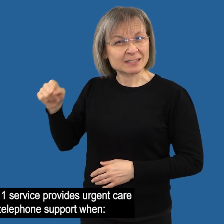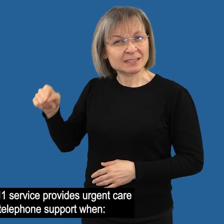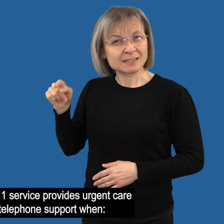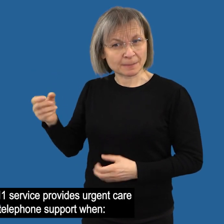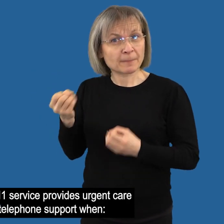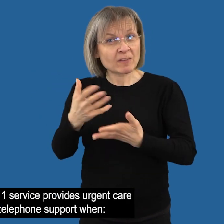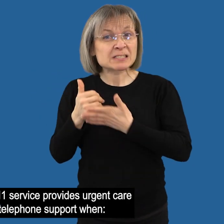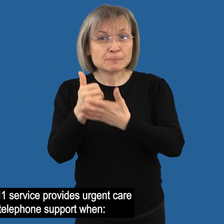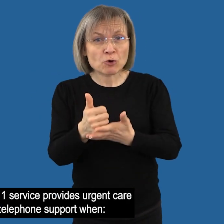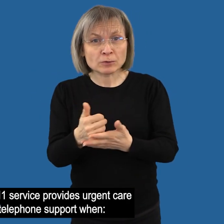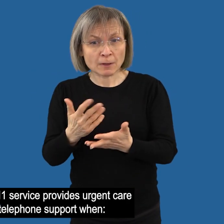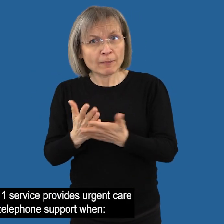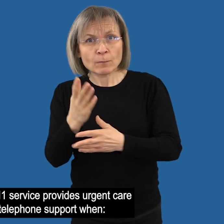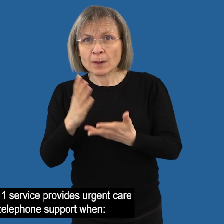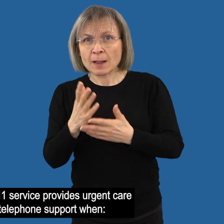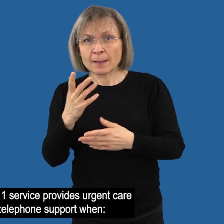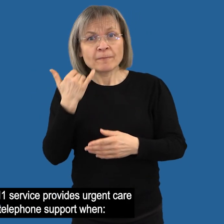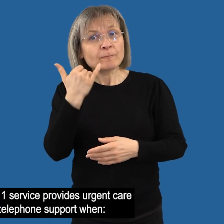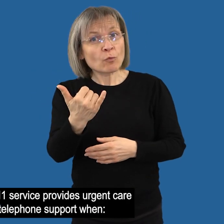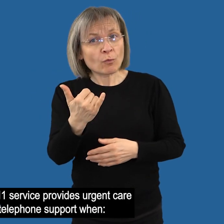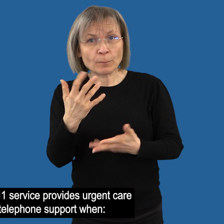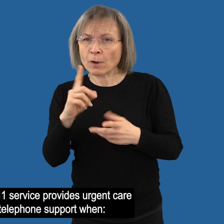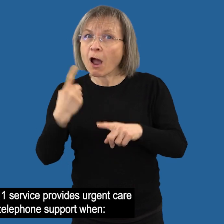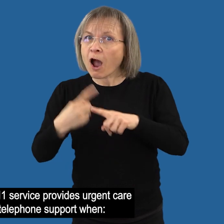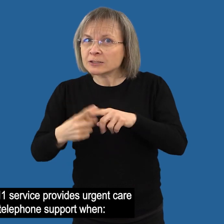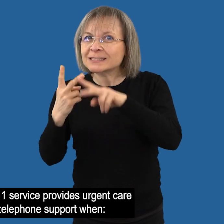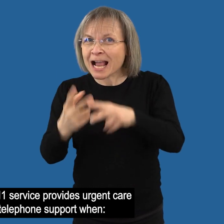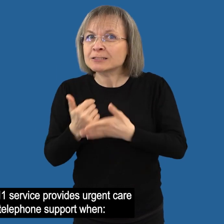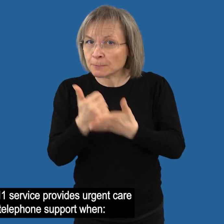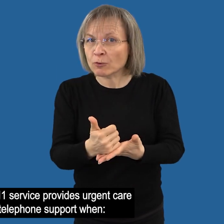The 111 service provides urgent care telephone support when